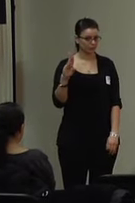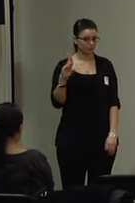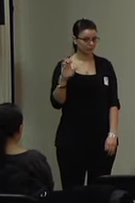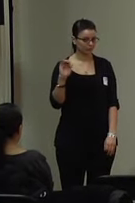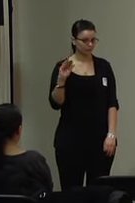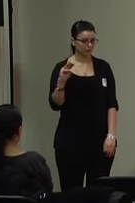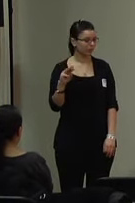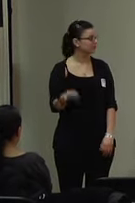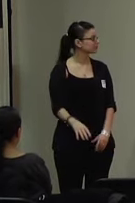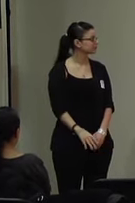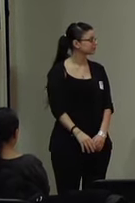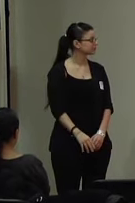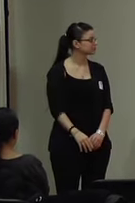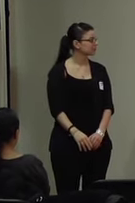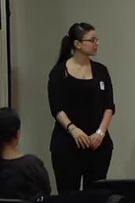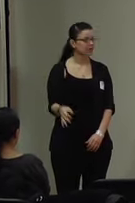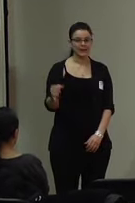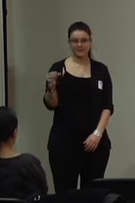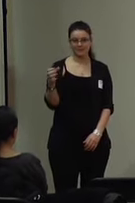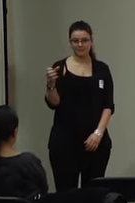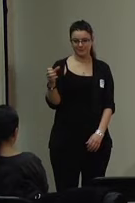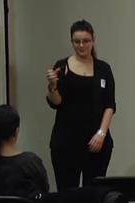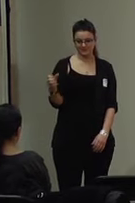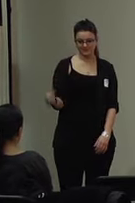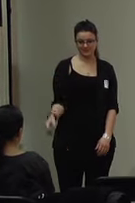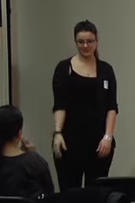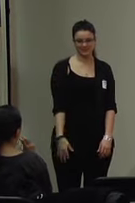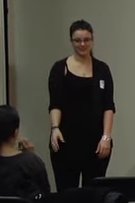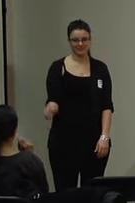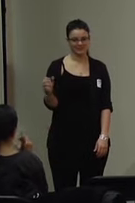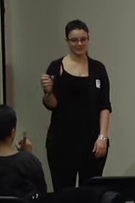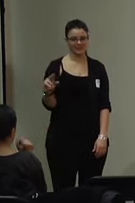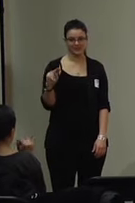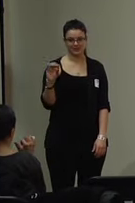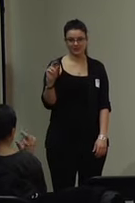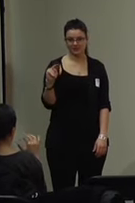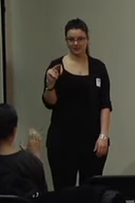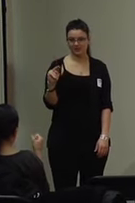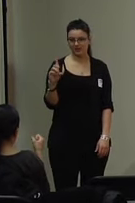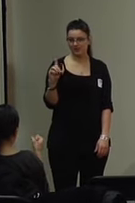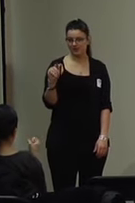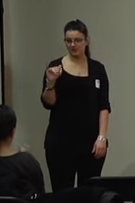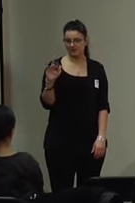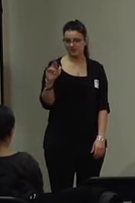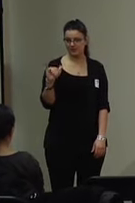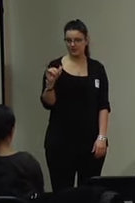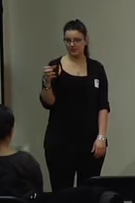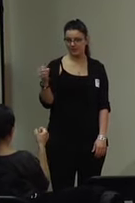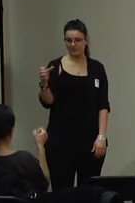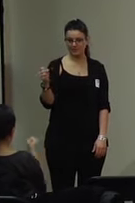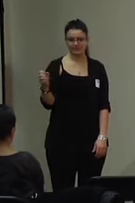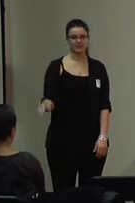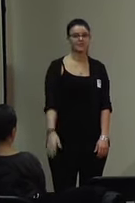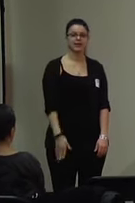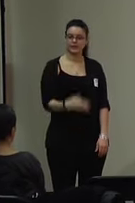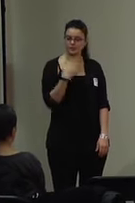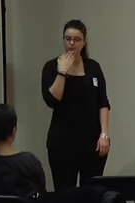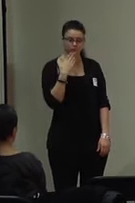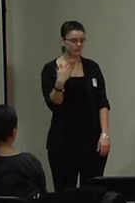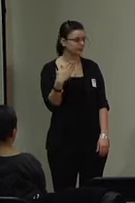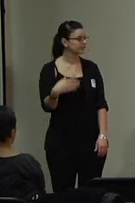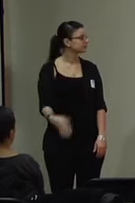Non-dairy milks, I mentioned a lot of those come in shelf-stable packaging until you open them, so they're great things to just keep in your pantry for when you need them.